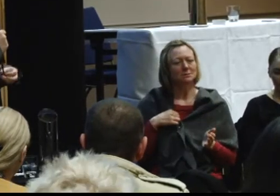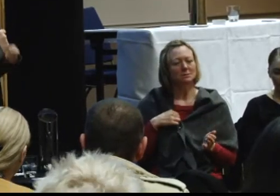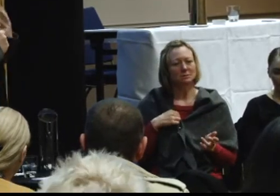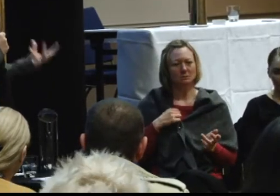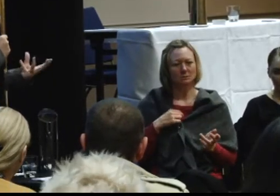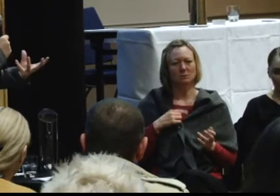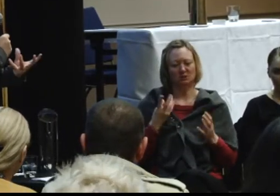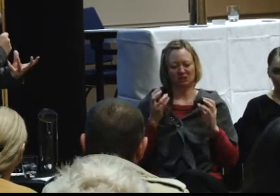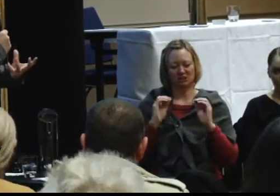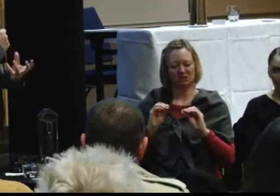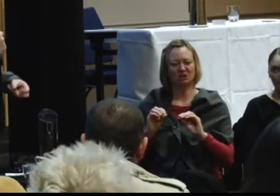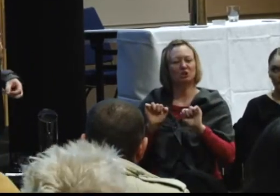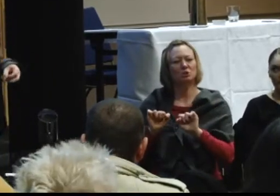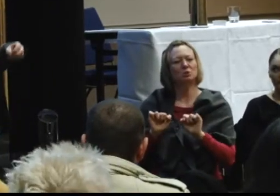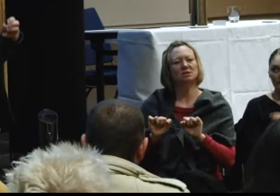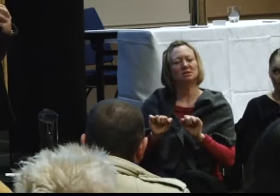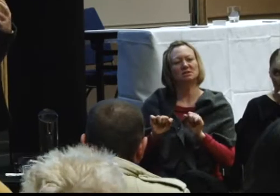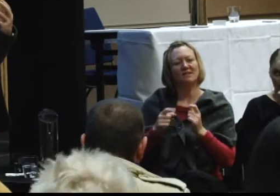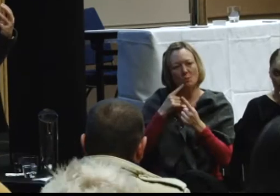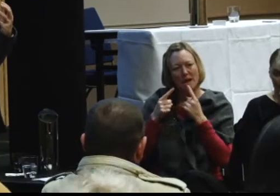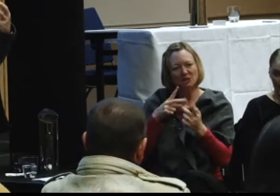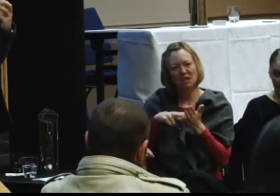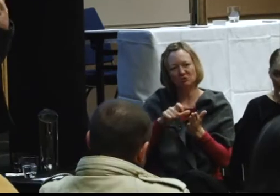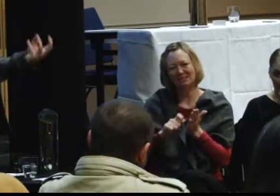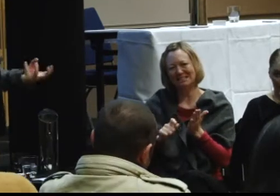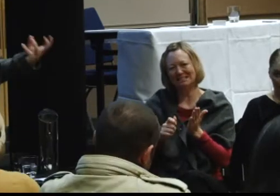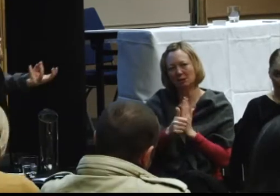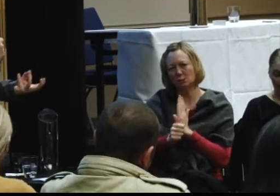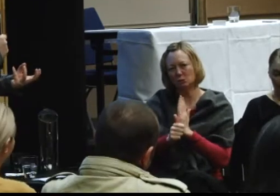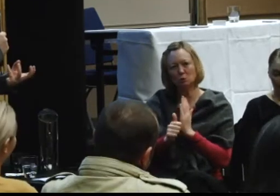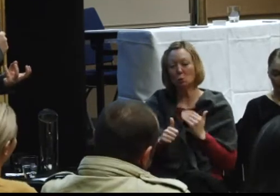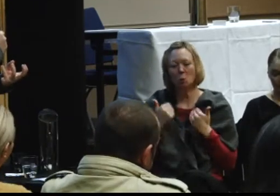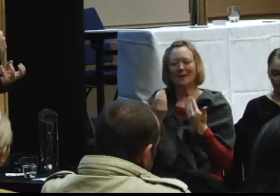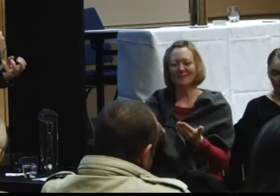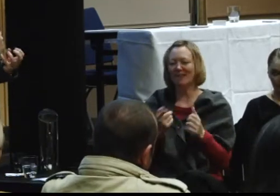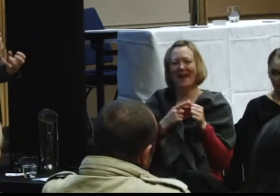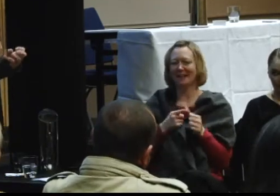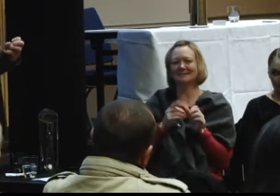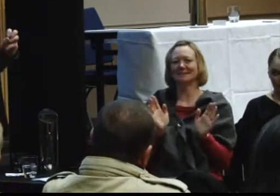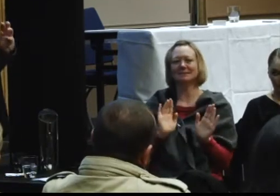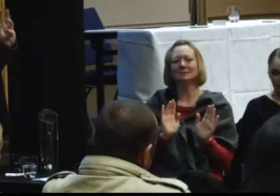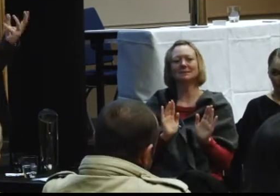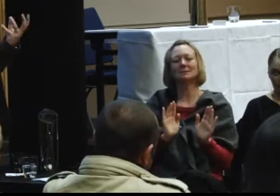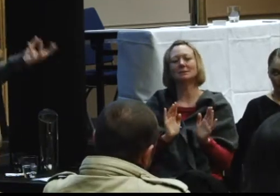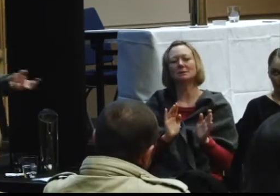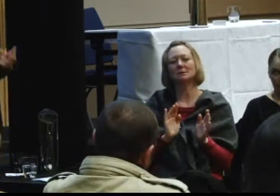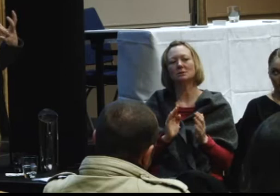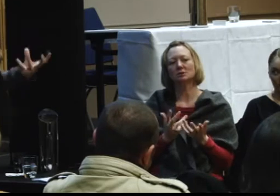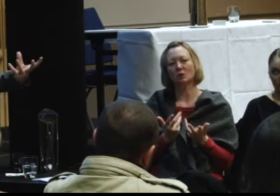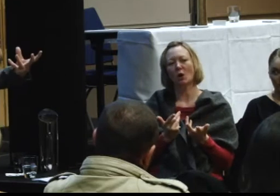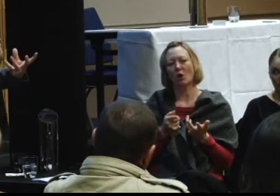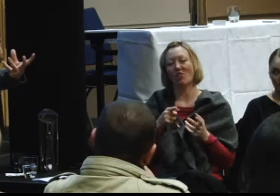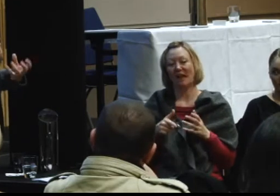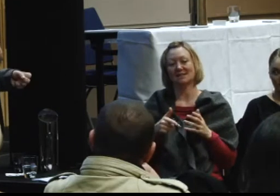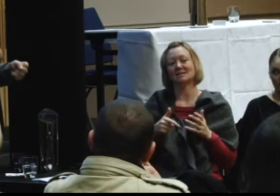we teach students information literacy skills. We don't give them the answers, and so that's a